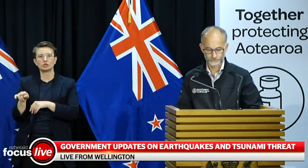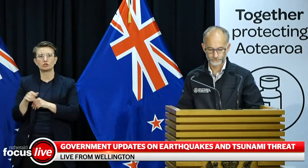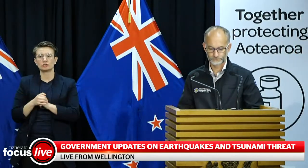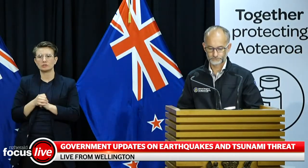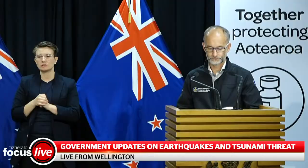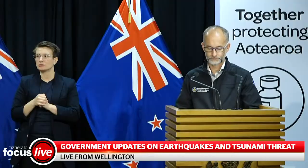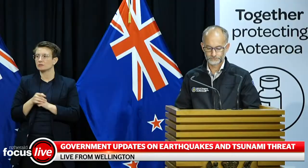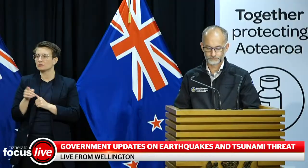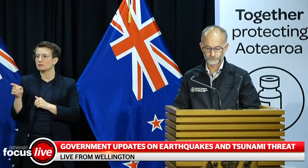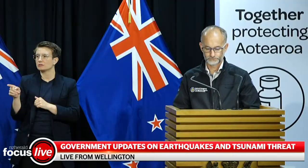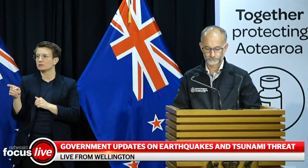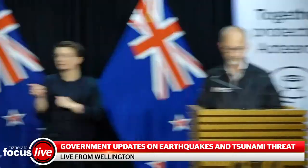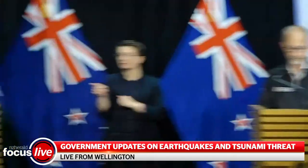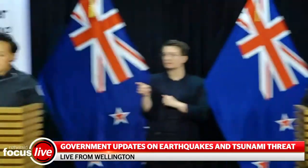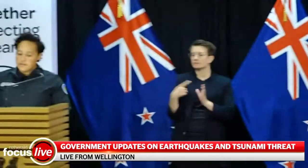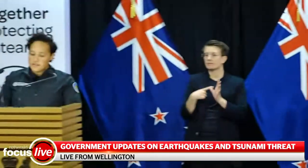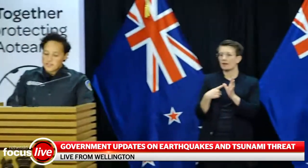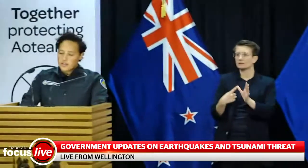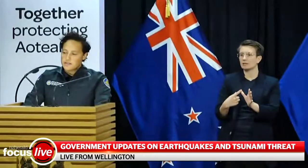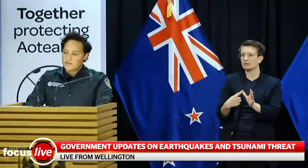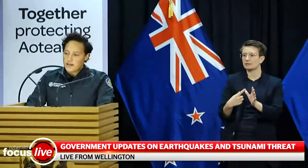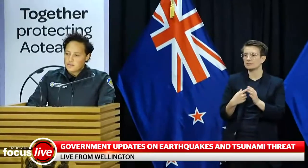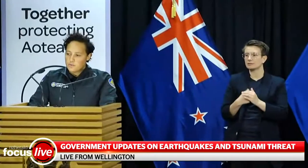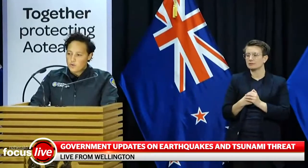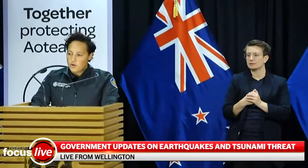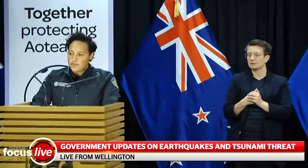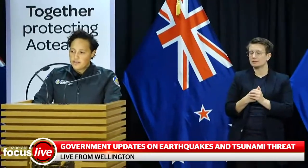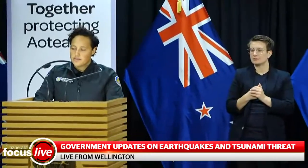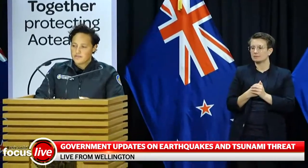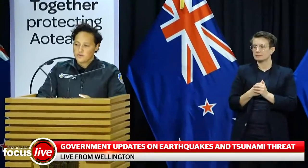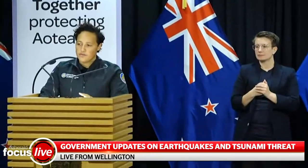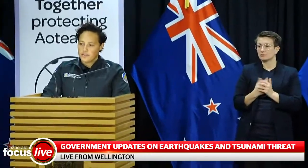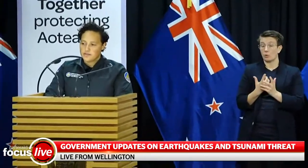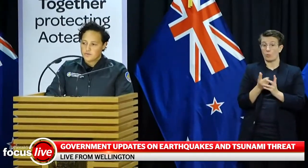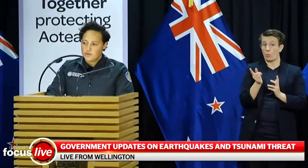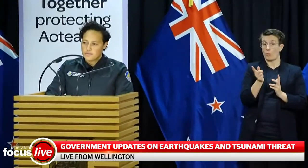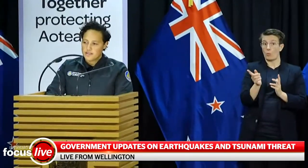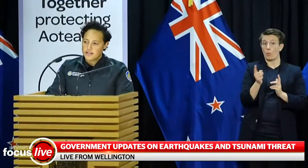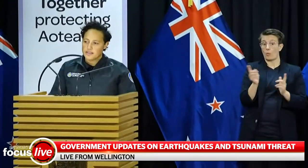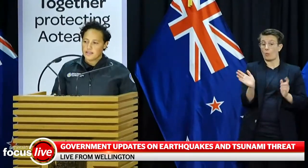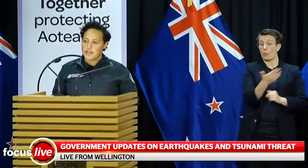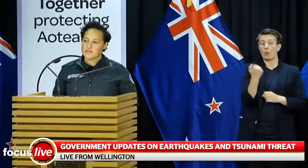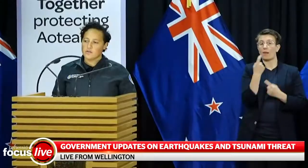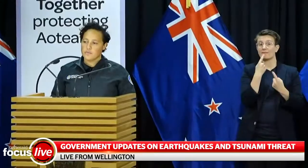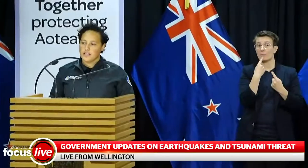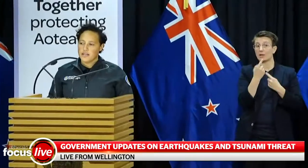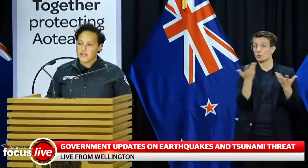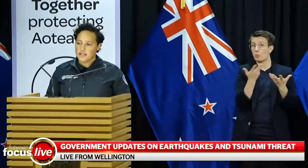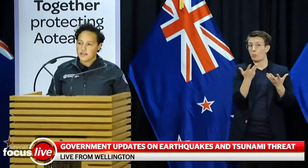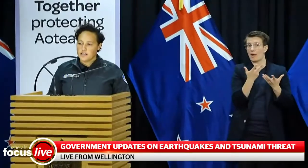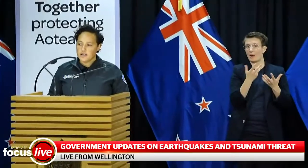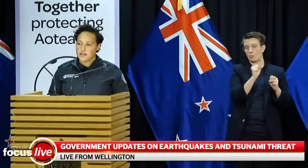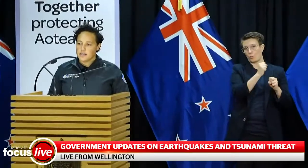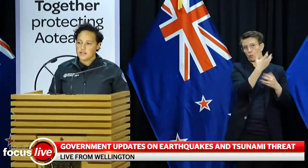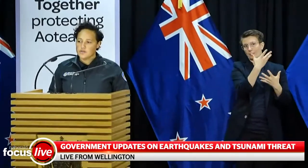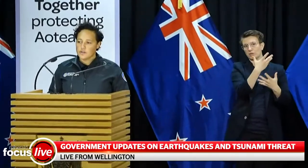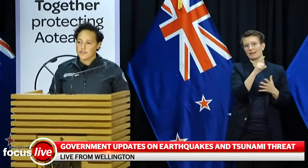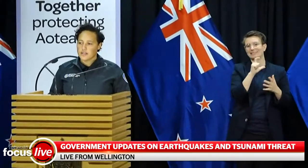Look, so the messaging is, all of the messaging is available on the Civil Defence website. There has not been